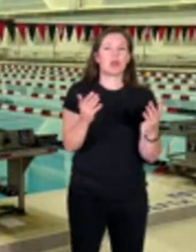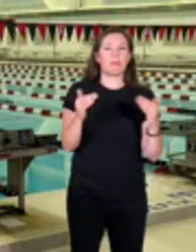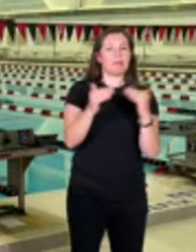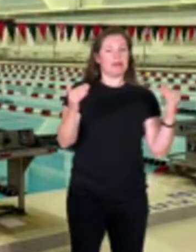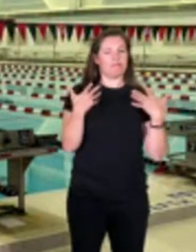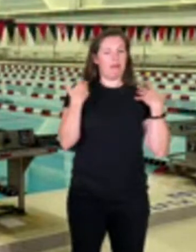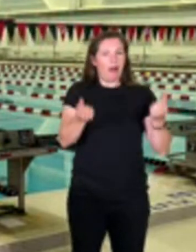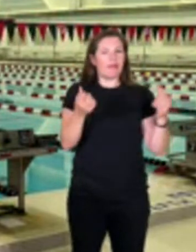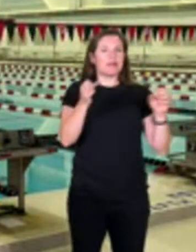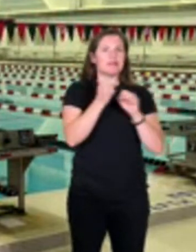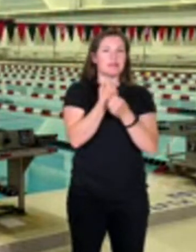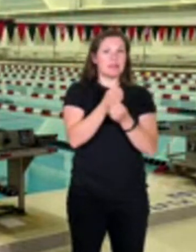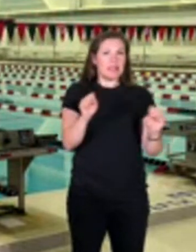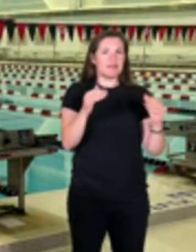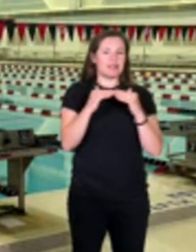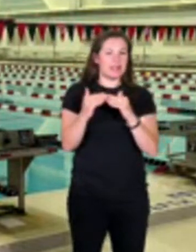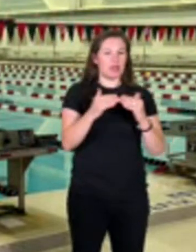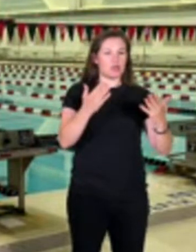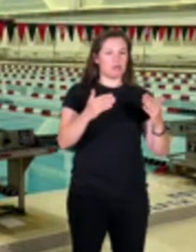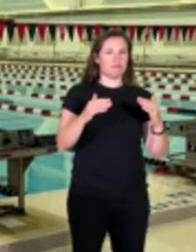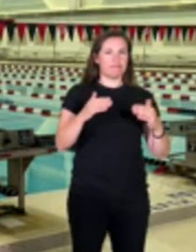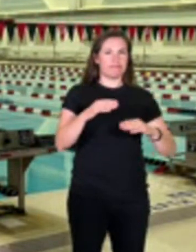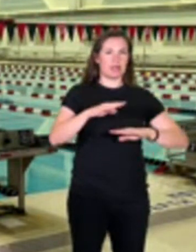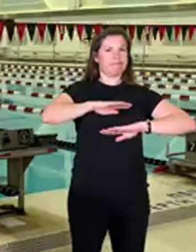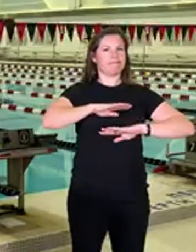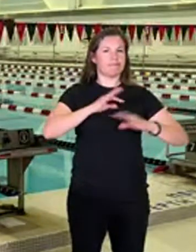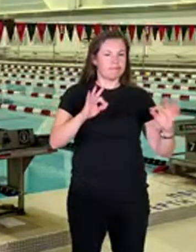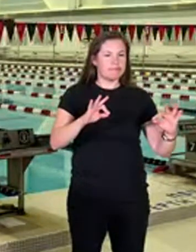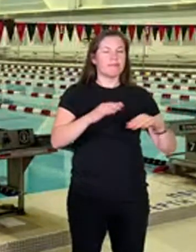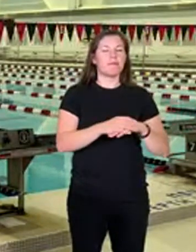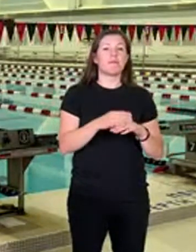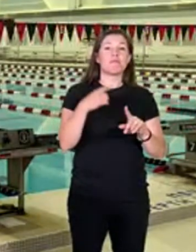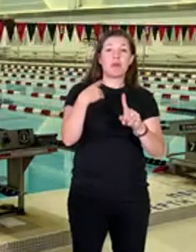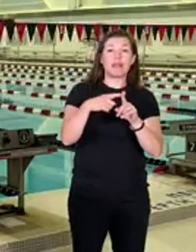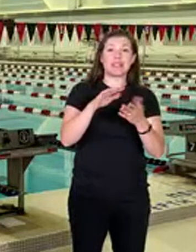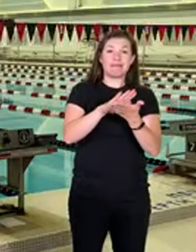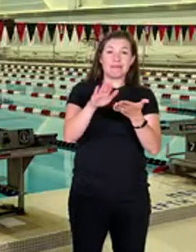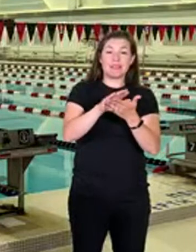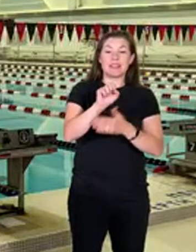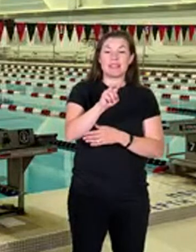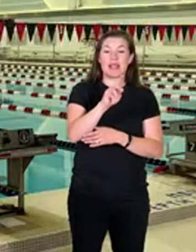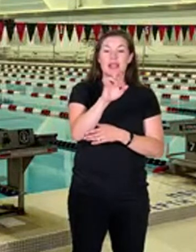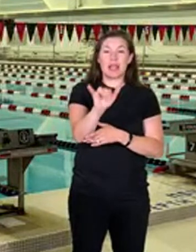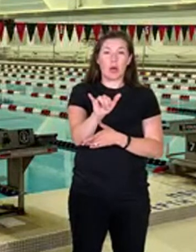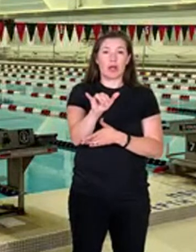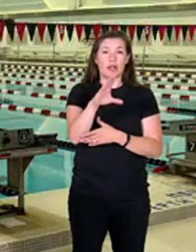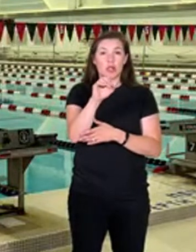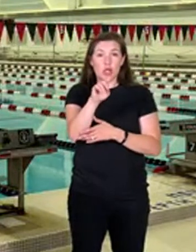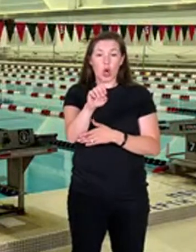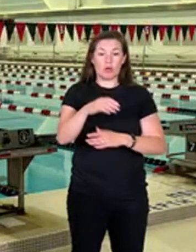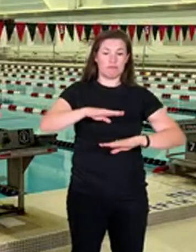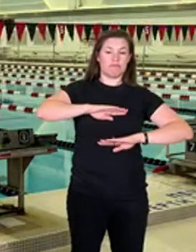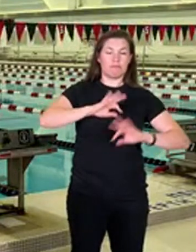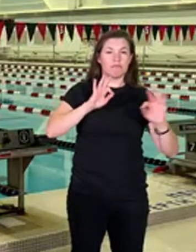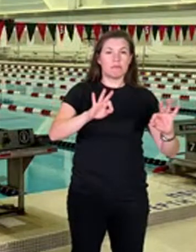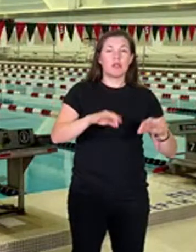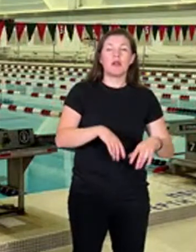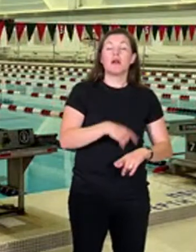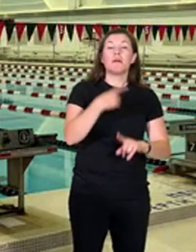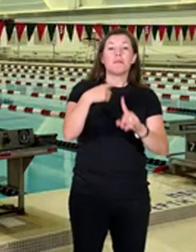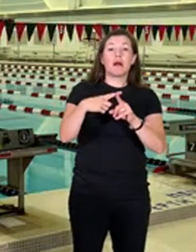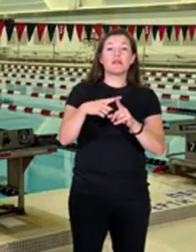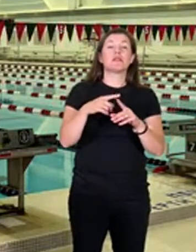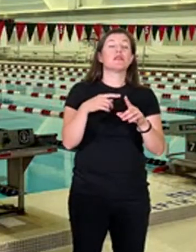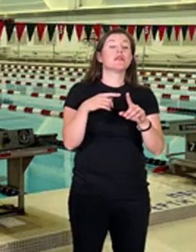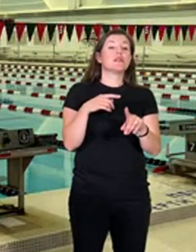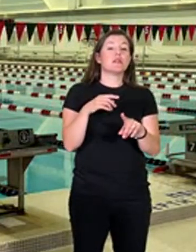safety standards, including the Erie County Sanitary Code. There's a lot of work that goes into it, including ensuring